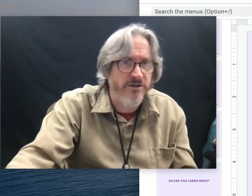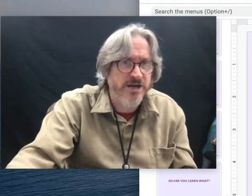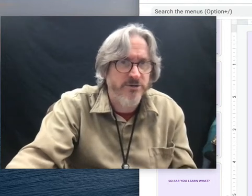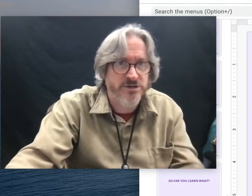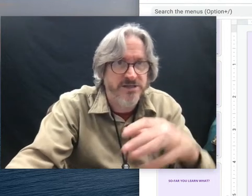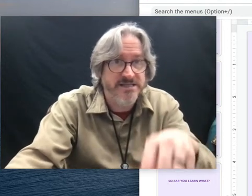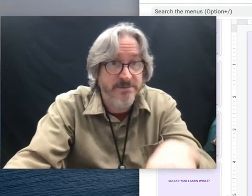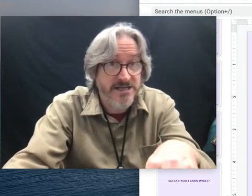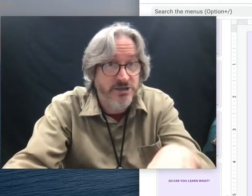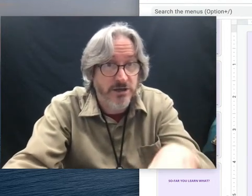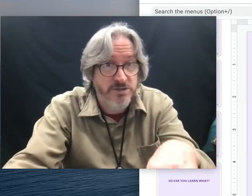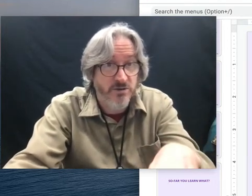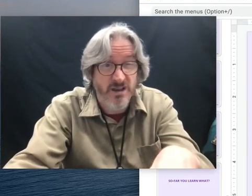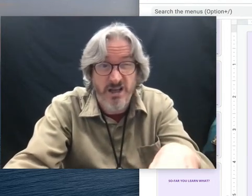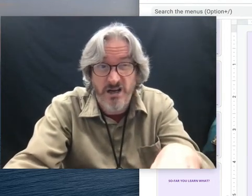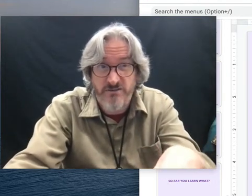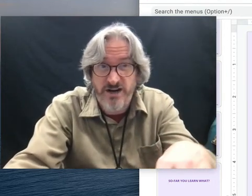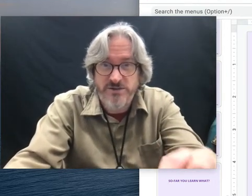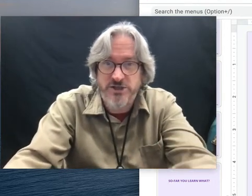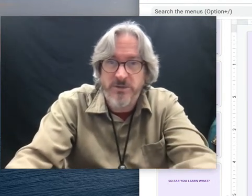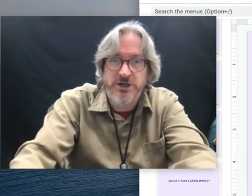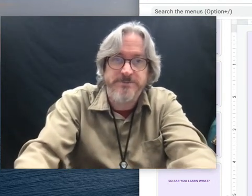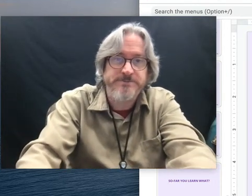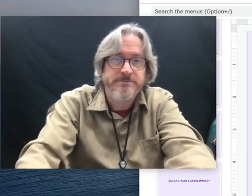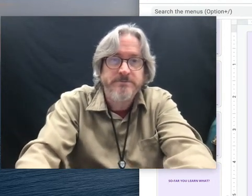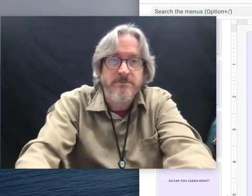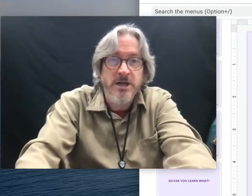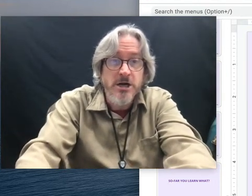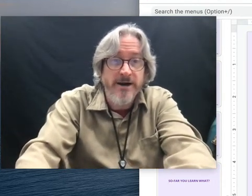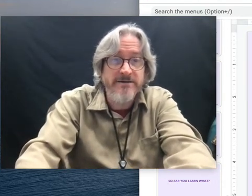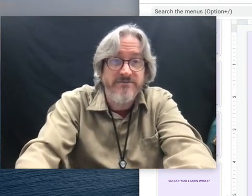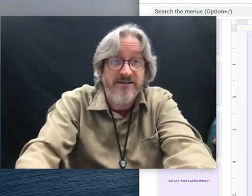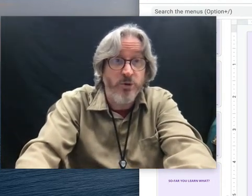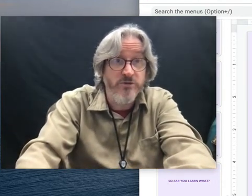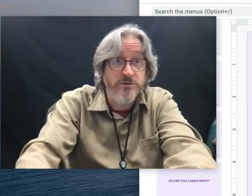through all the chapters this semester. I was a little afraid it was too much. All right, 5.4.